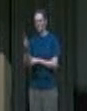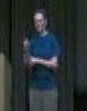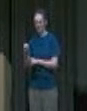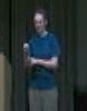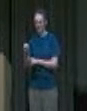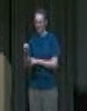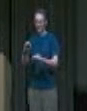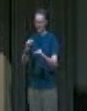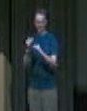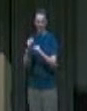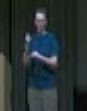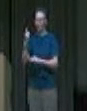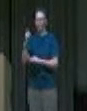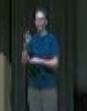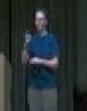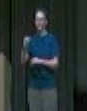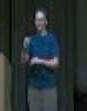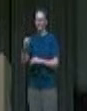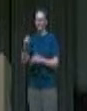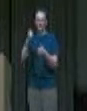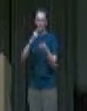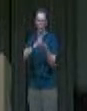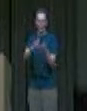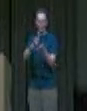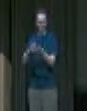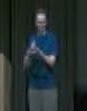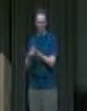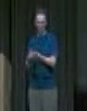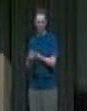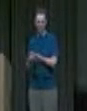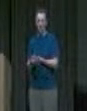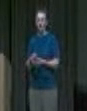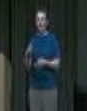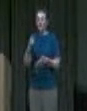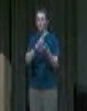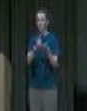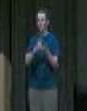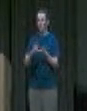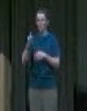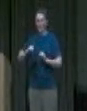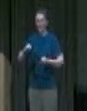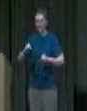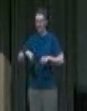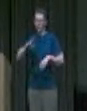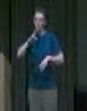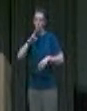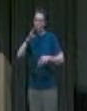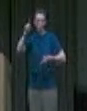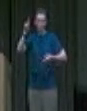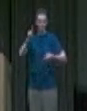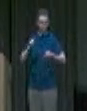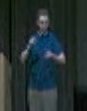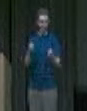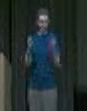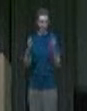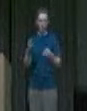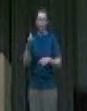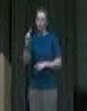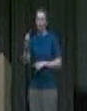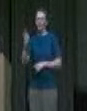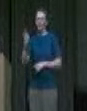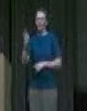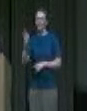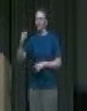1 foot per week. So we can only lower the water level 1 foot per week. So this is something that we have to consider as